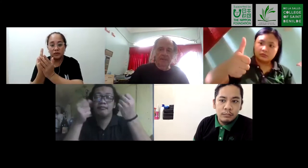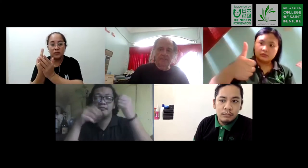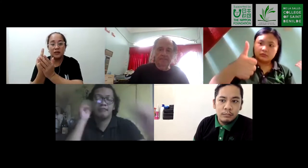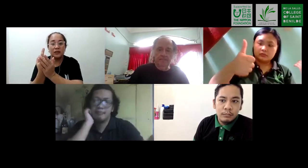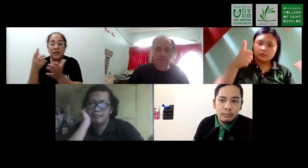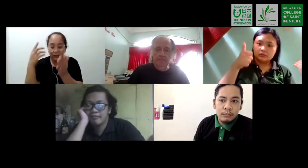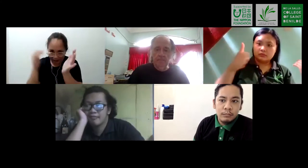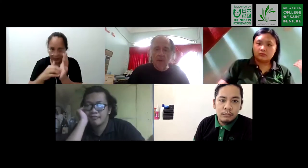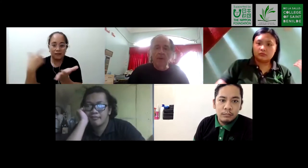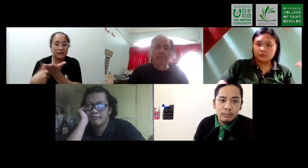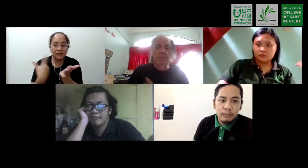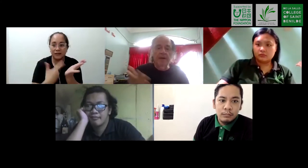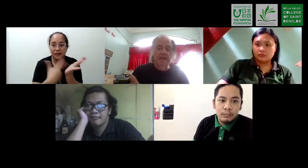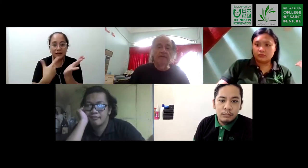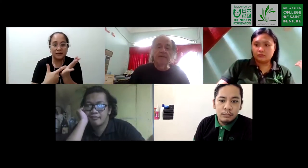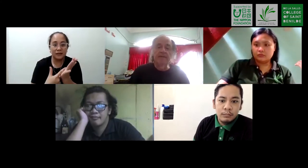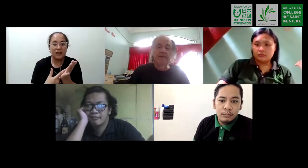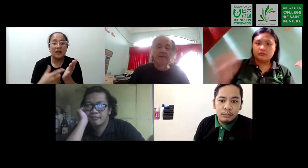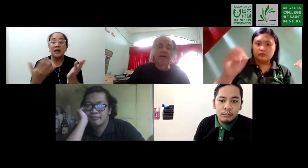again. You have a break now? Yes, have a break.